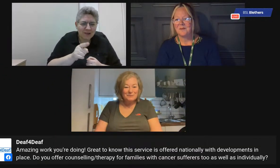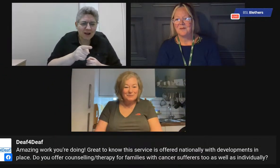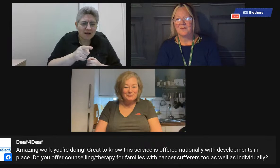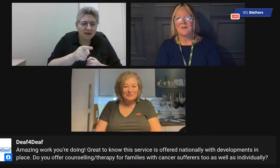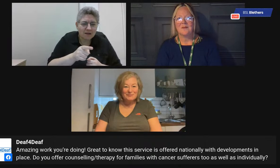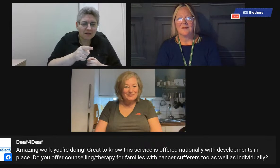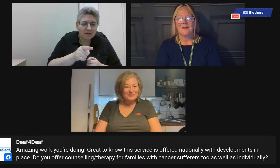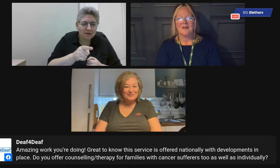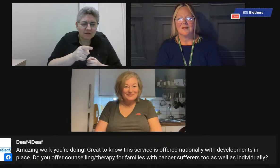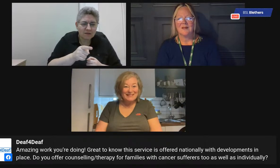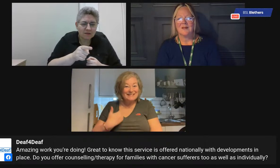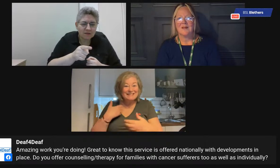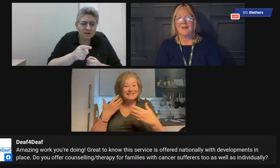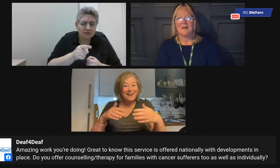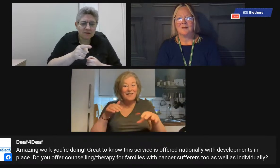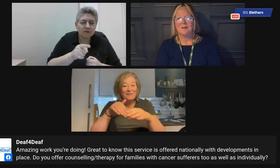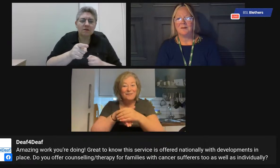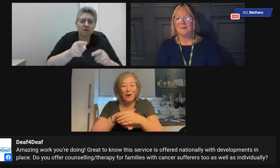as well.